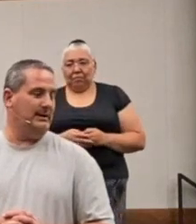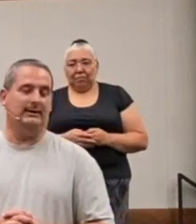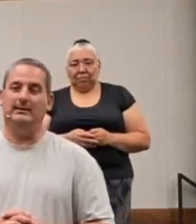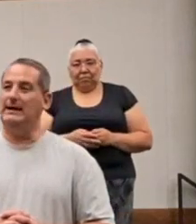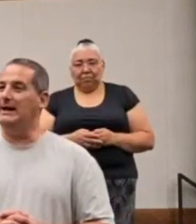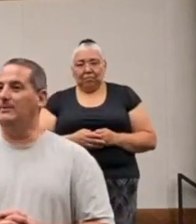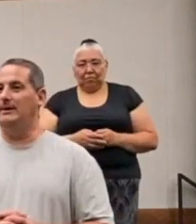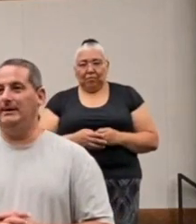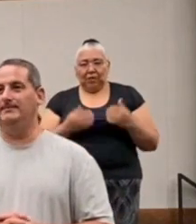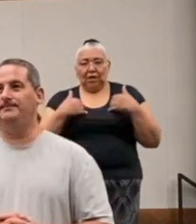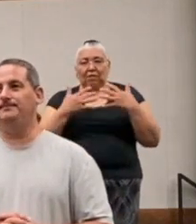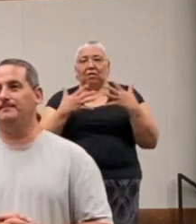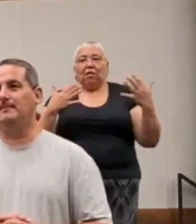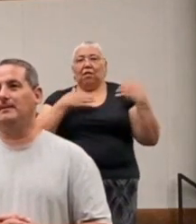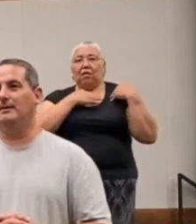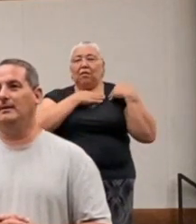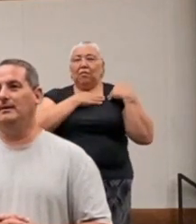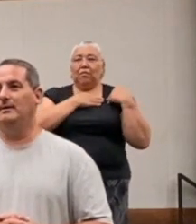weight. Carrying a lot of